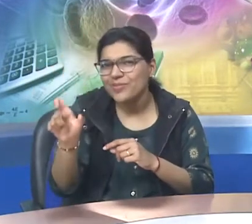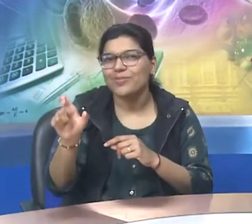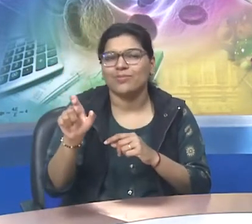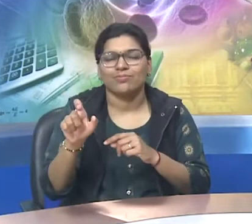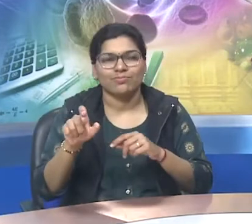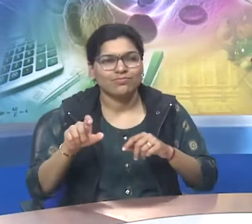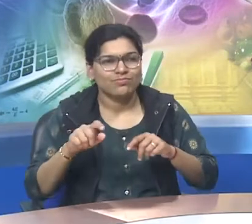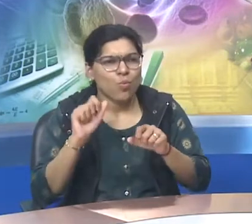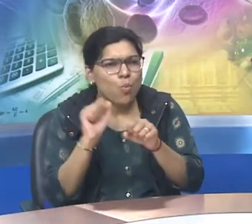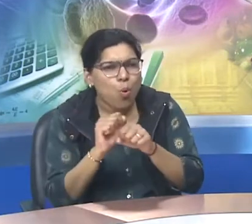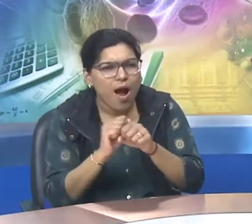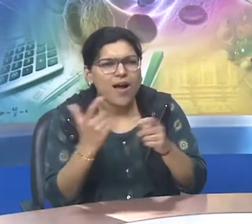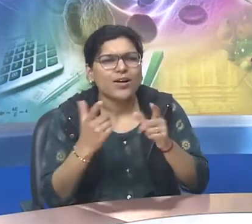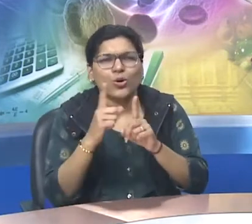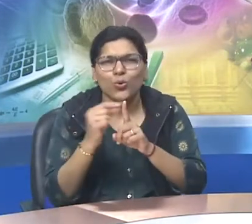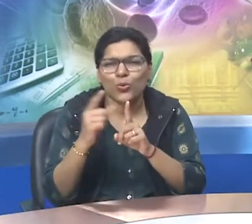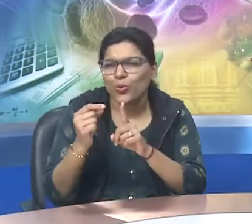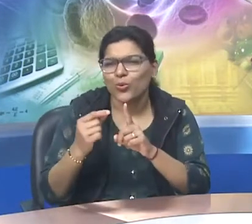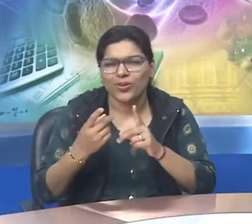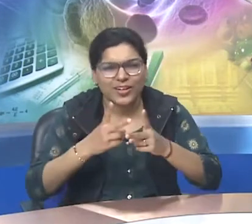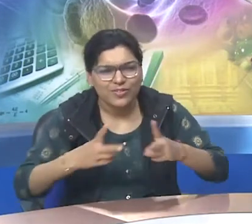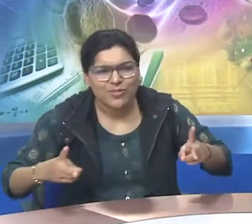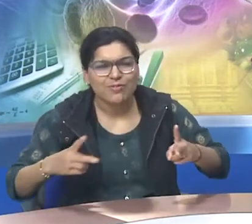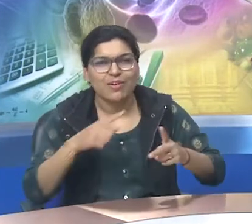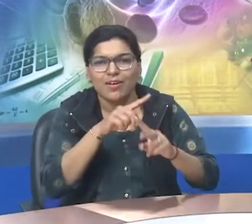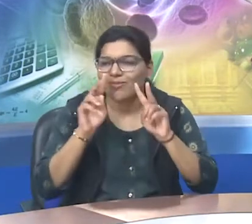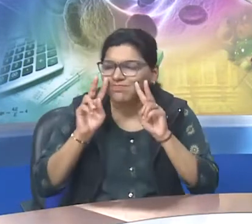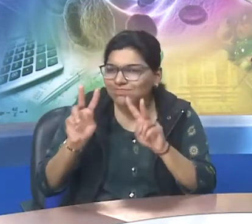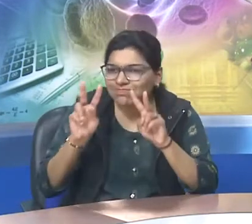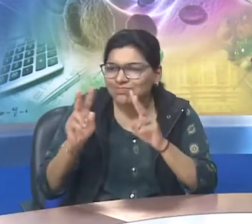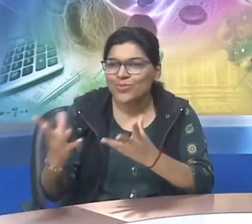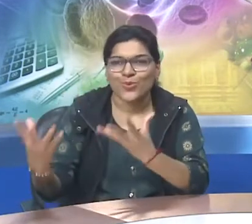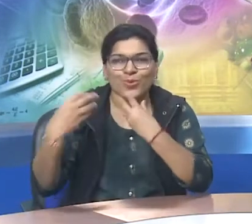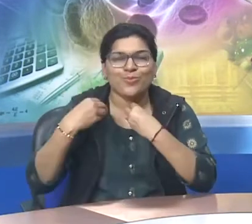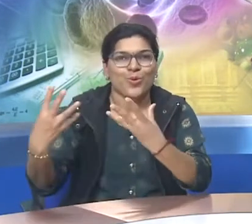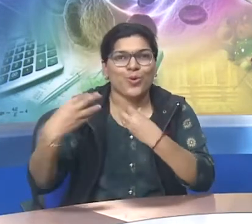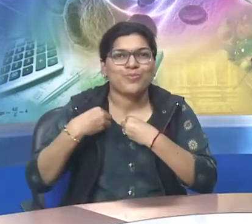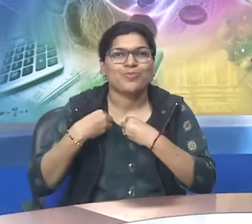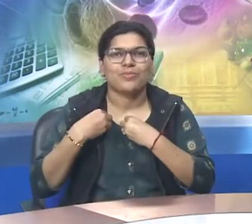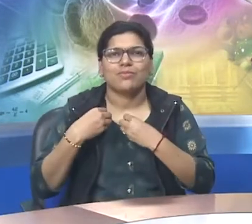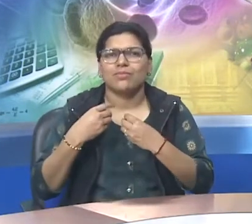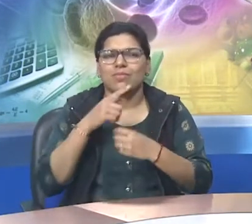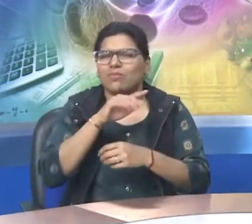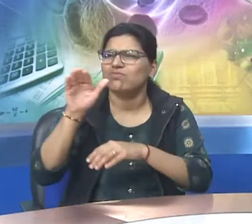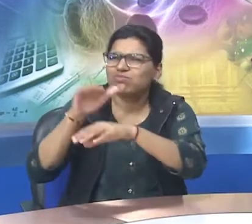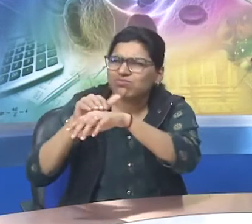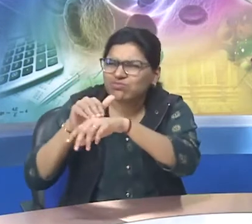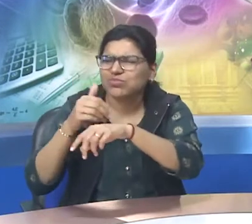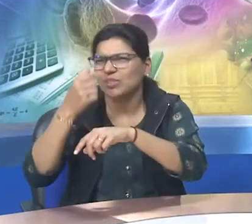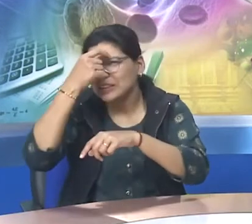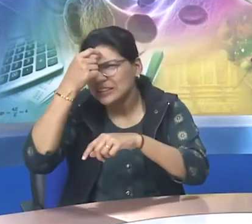recollecting those memories is a bit difficult. So still